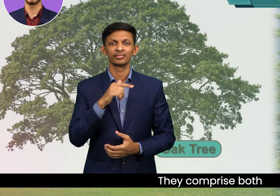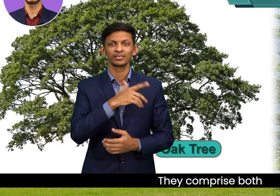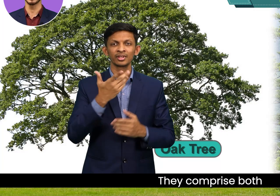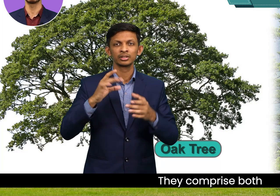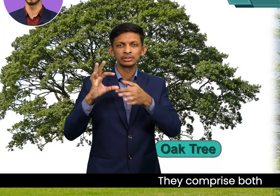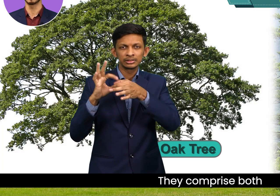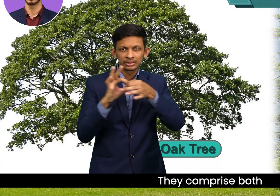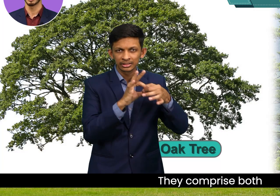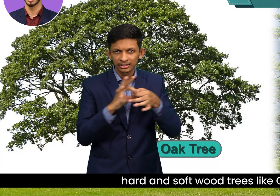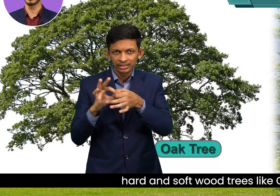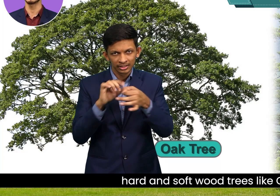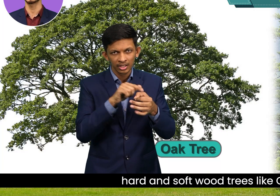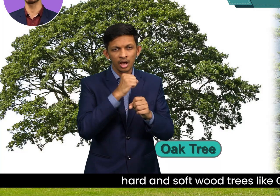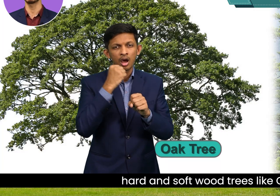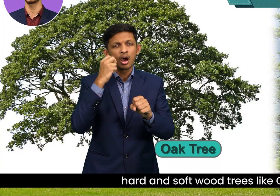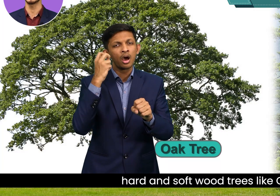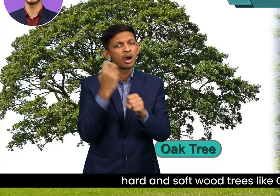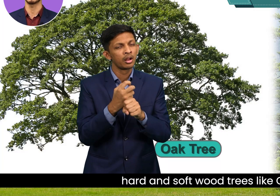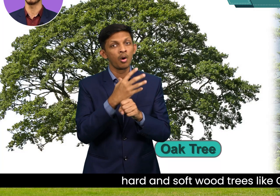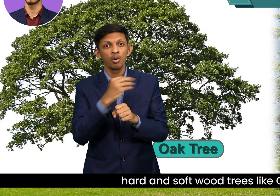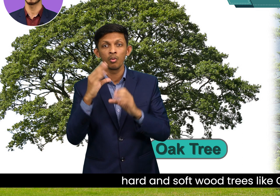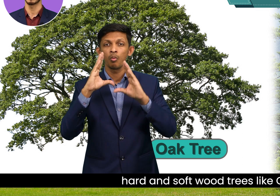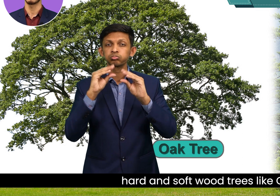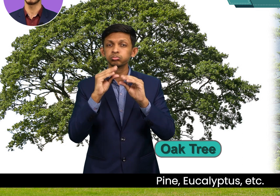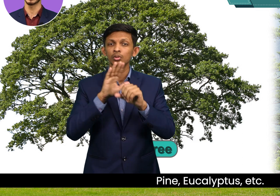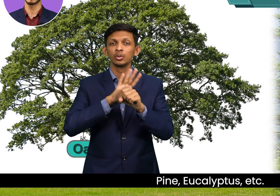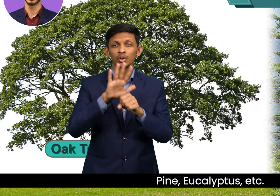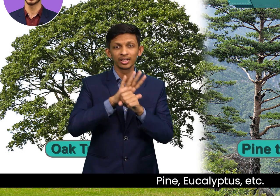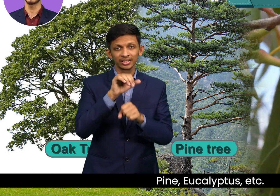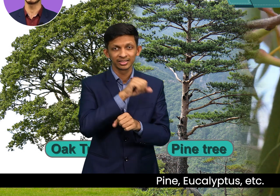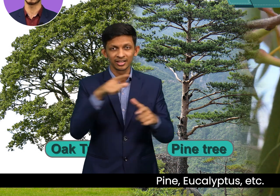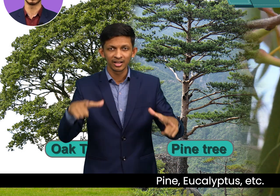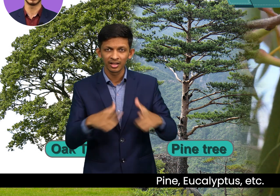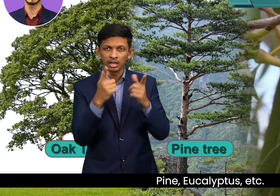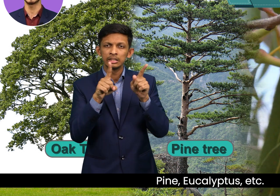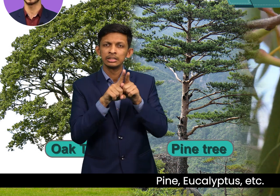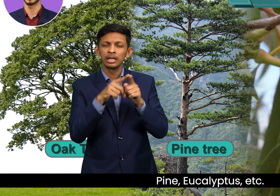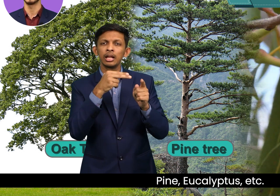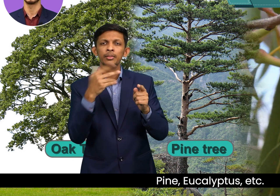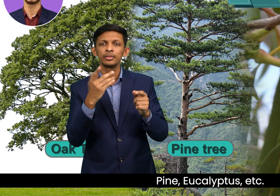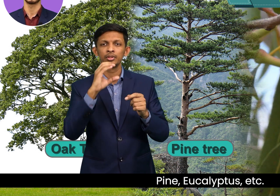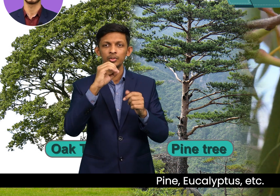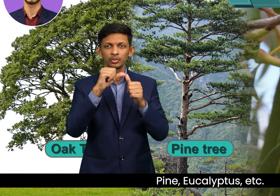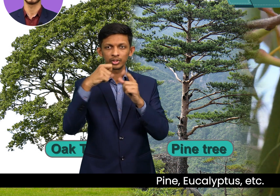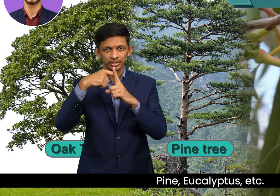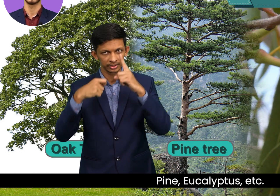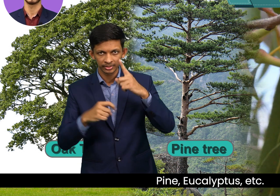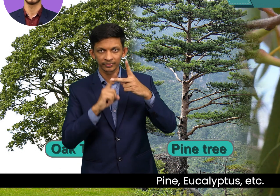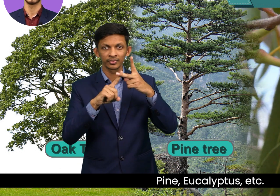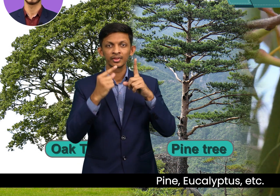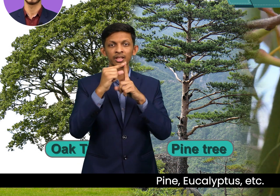They comprise both hard and softwood trees like oak, pine, eucalyptus, etc.